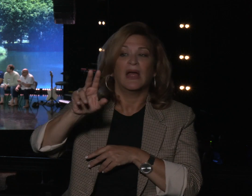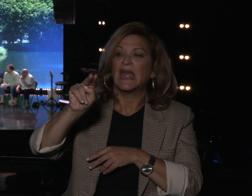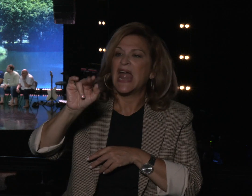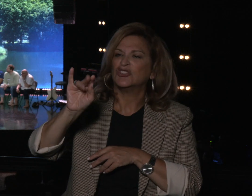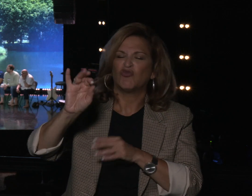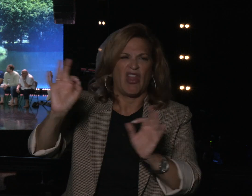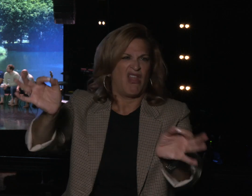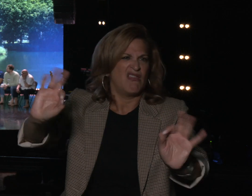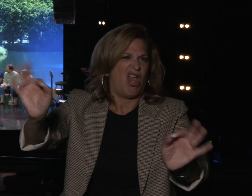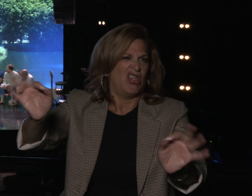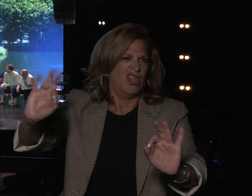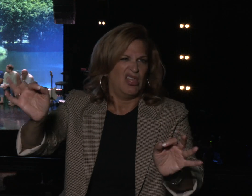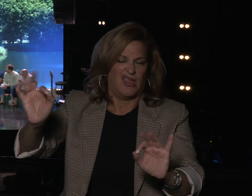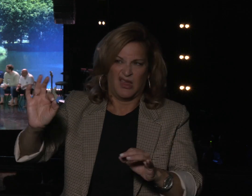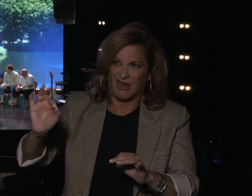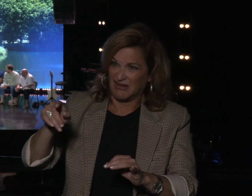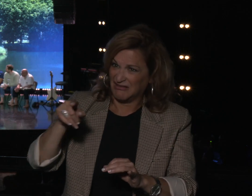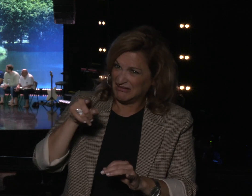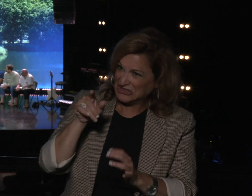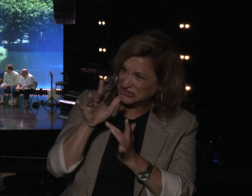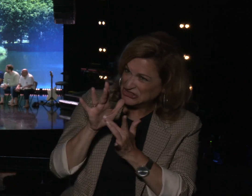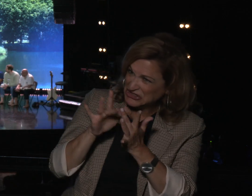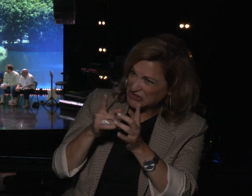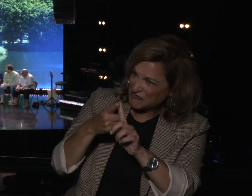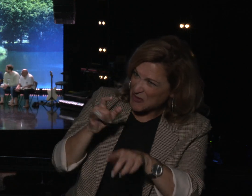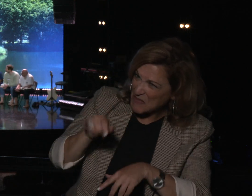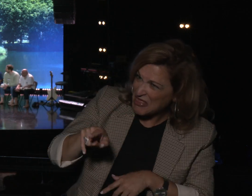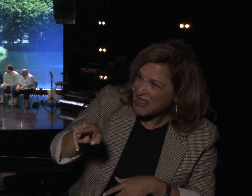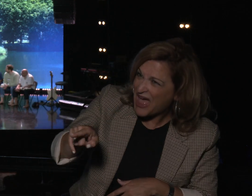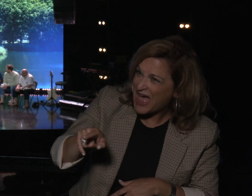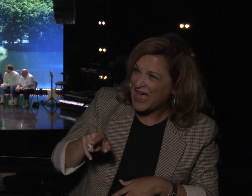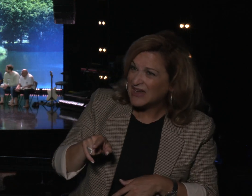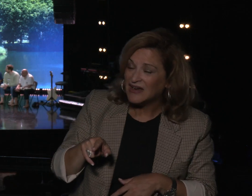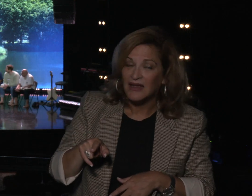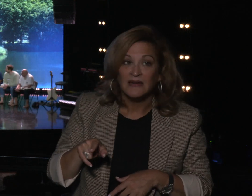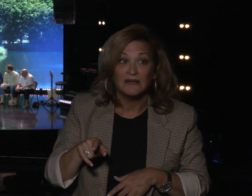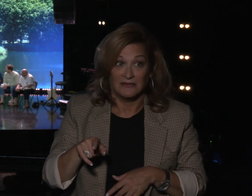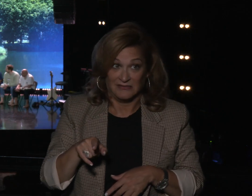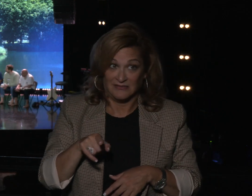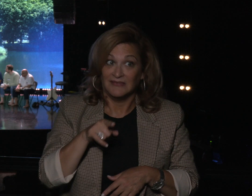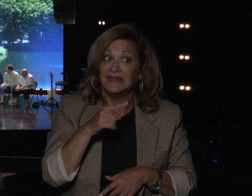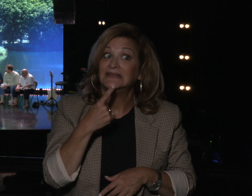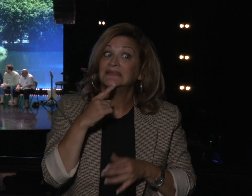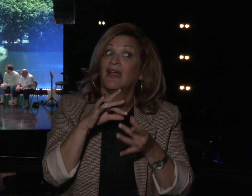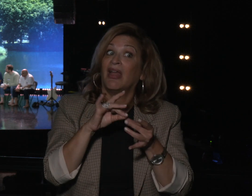of there. And that was Bartholomew. So we'll wash Bartholomew's feet.